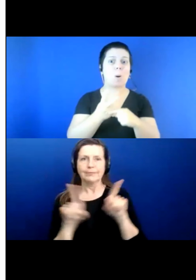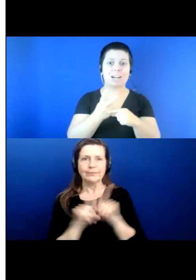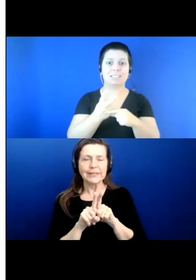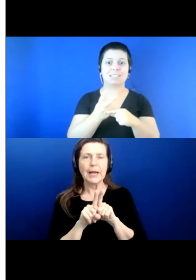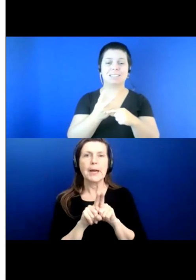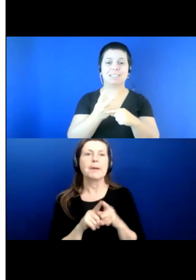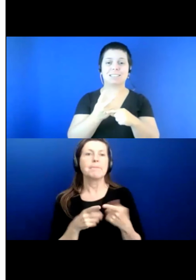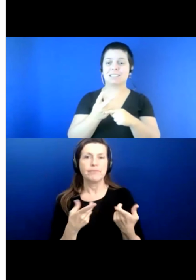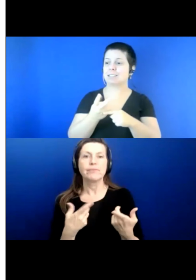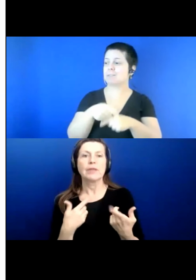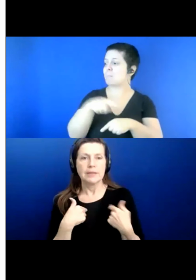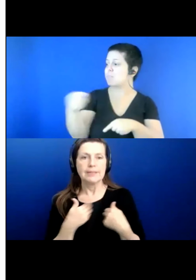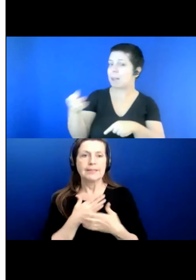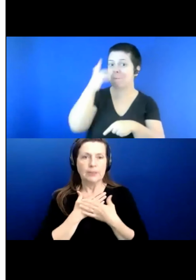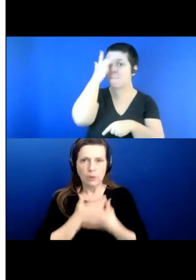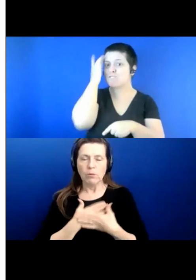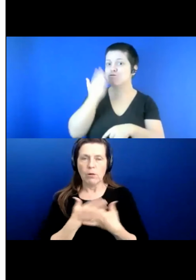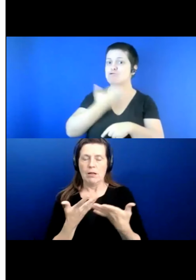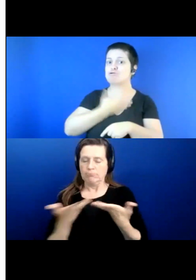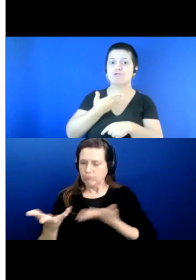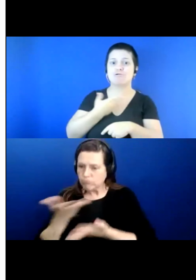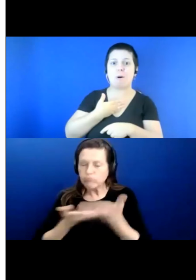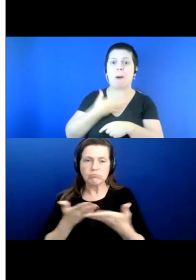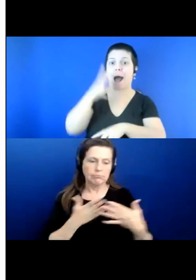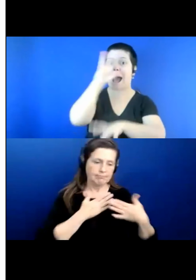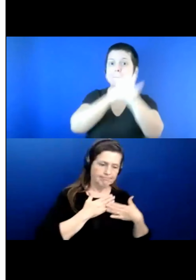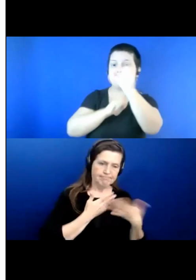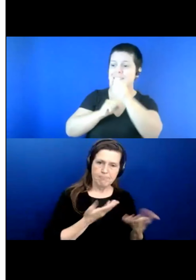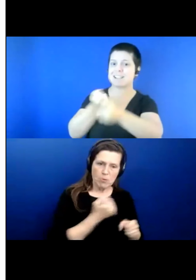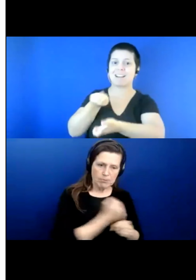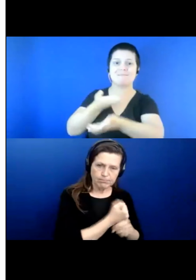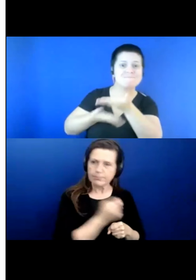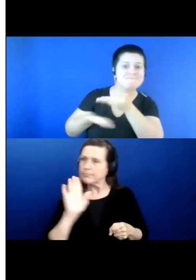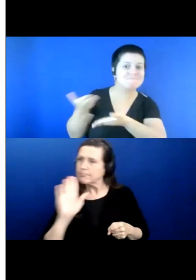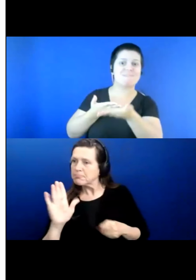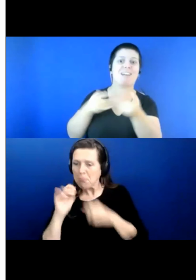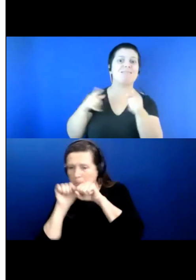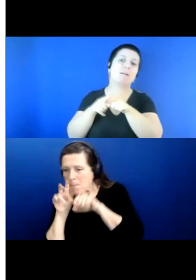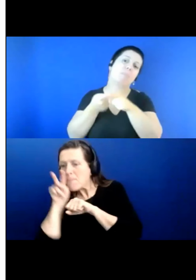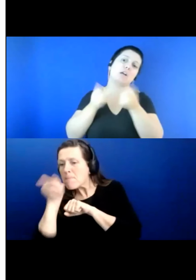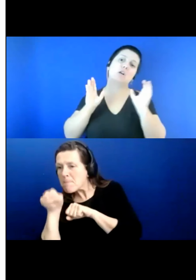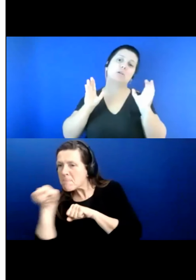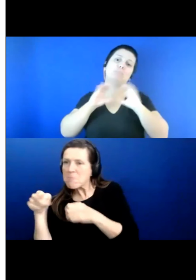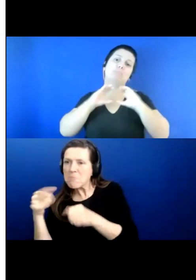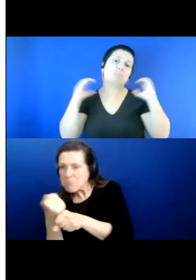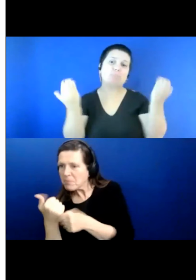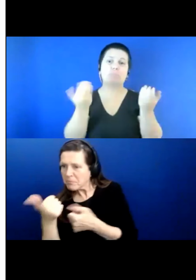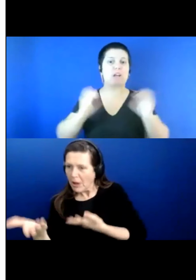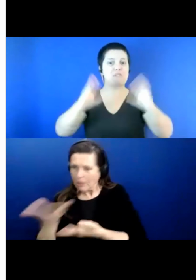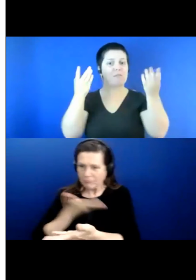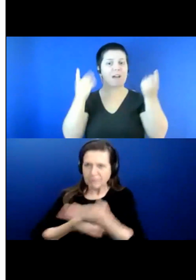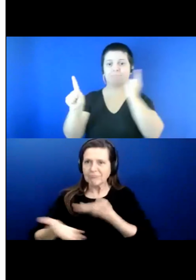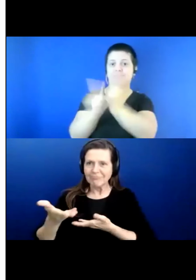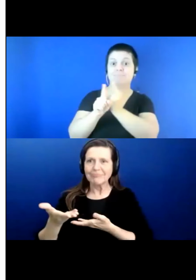in the field to learn and share practices and meet each other during conferences and even have